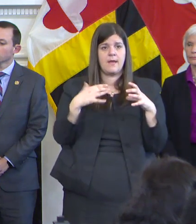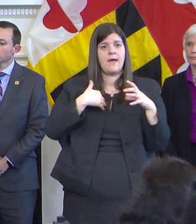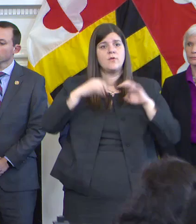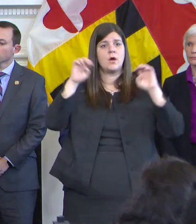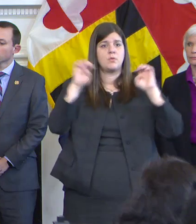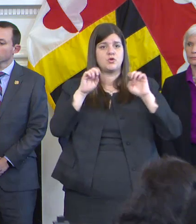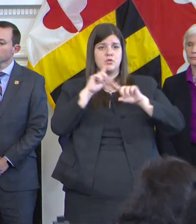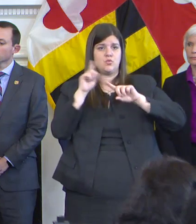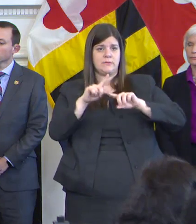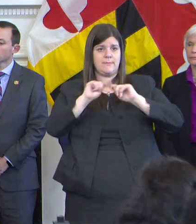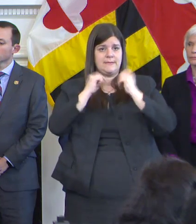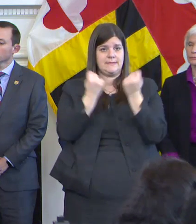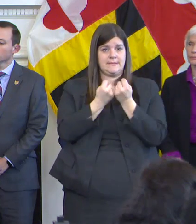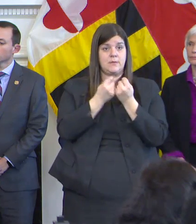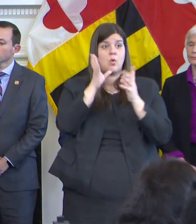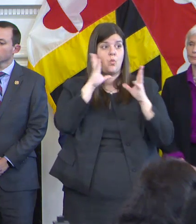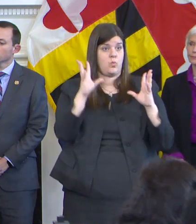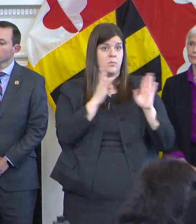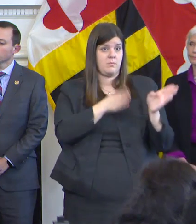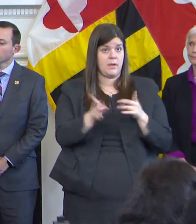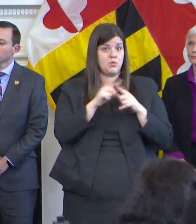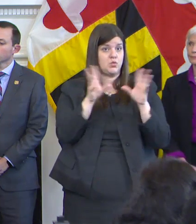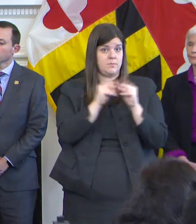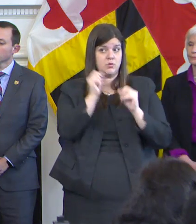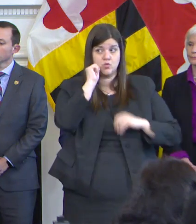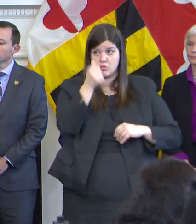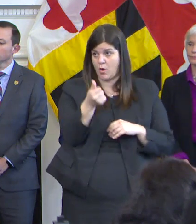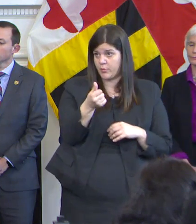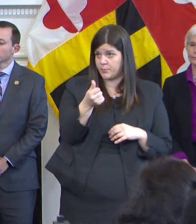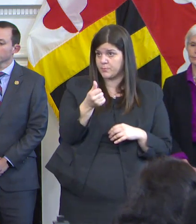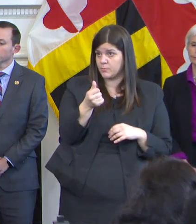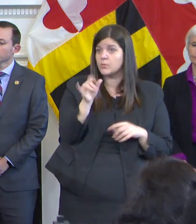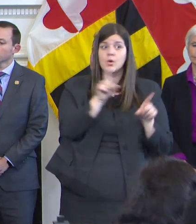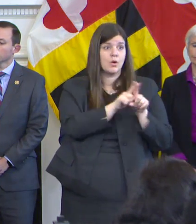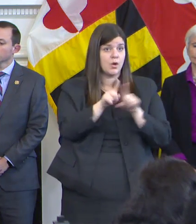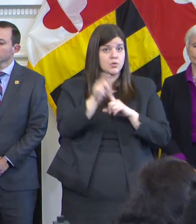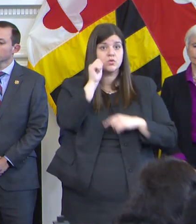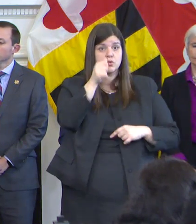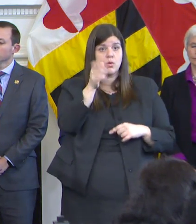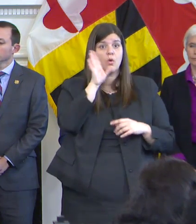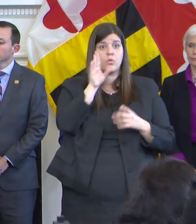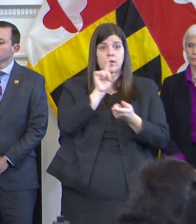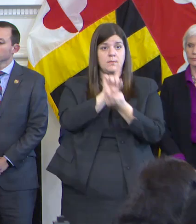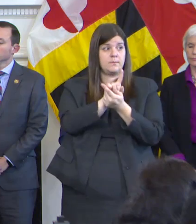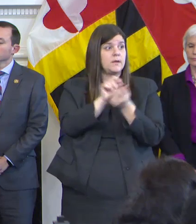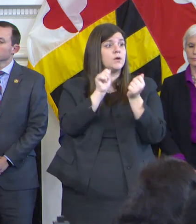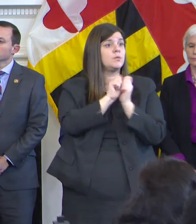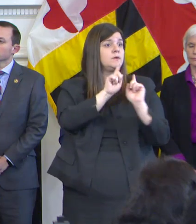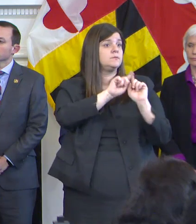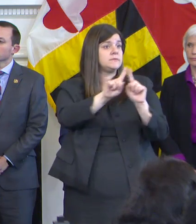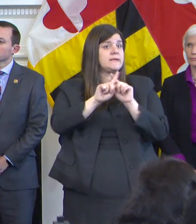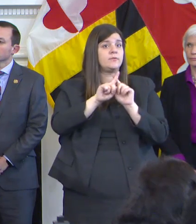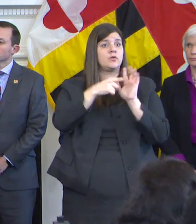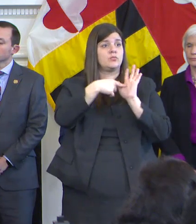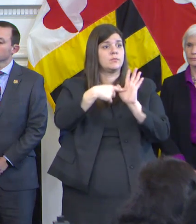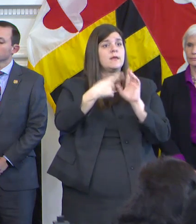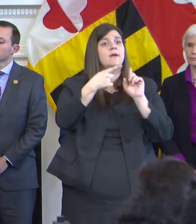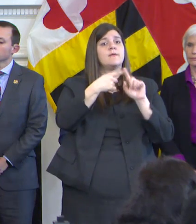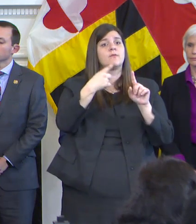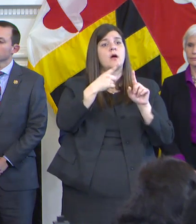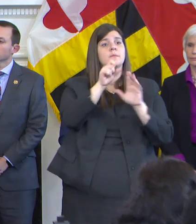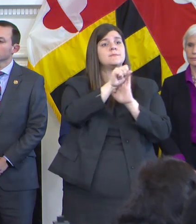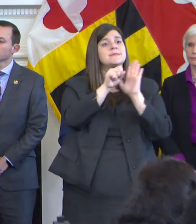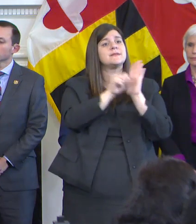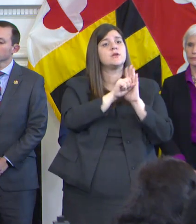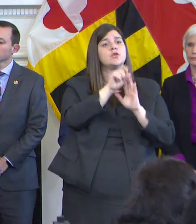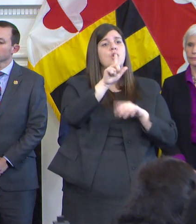tomorrow. Also tomorrow, we will be meeting with representatives of the state's long-term care community to make